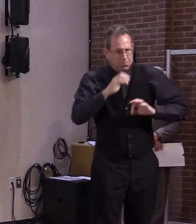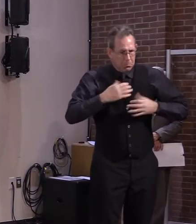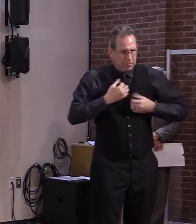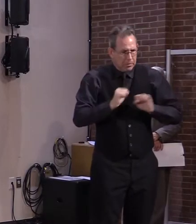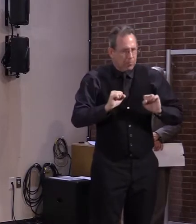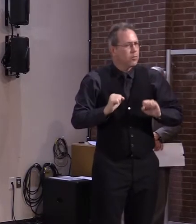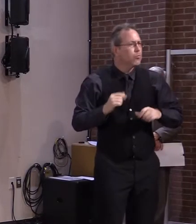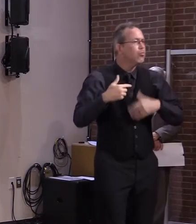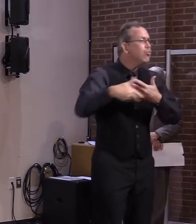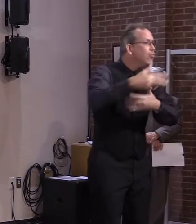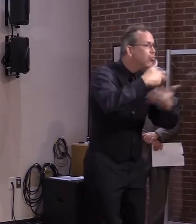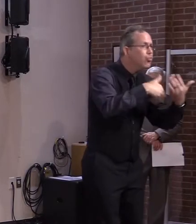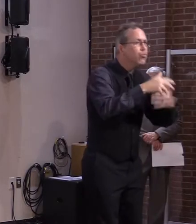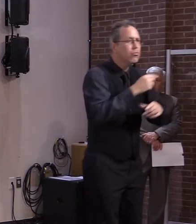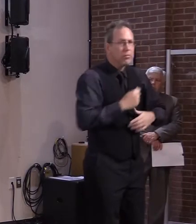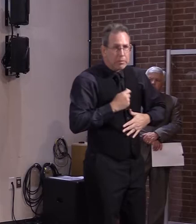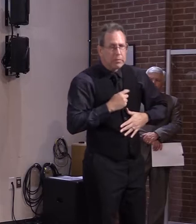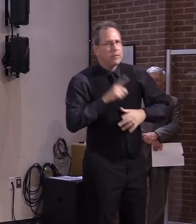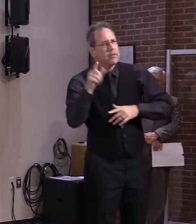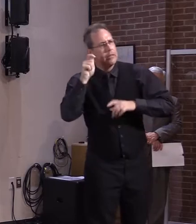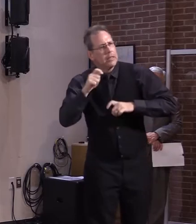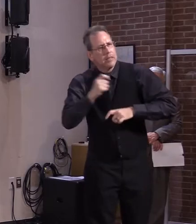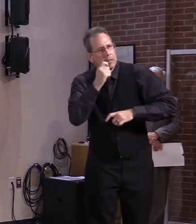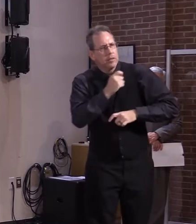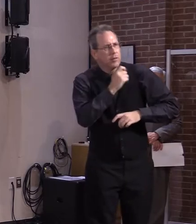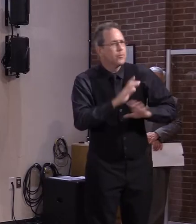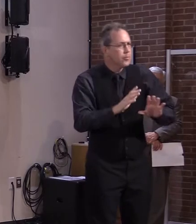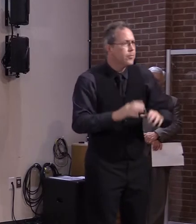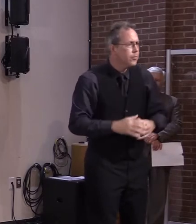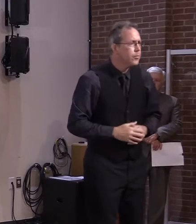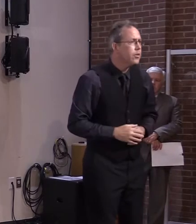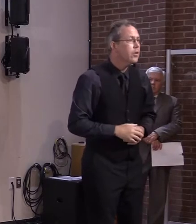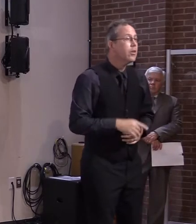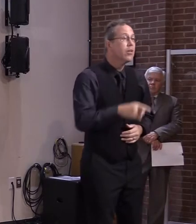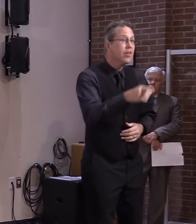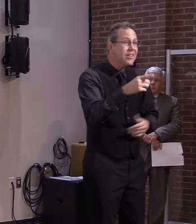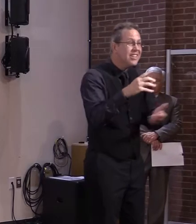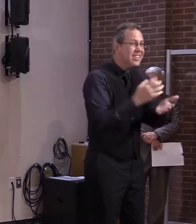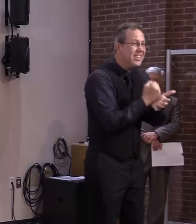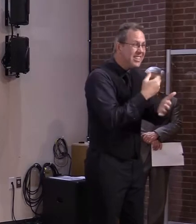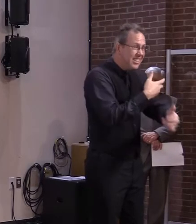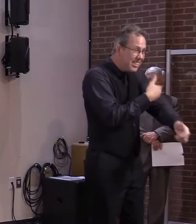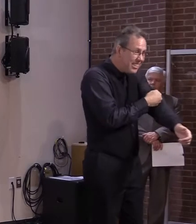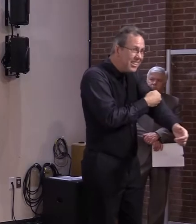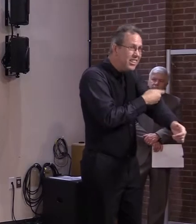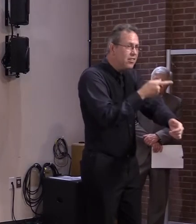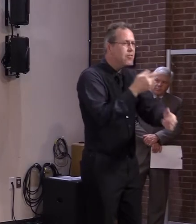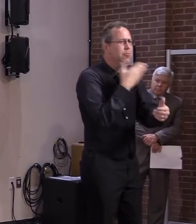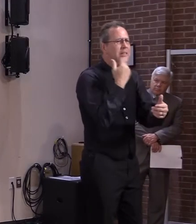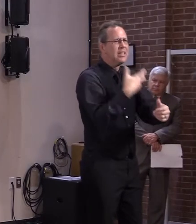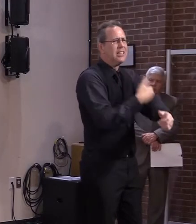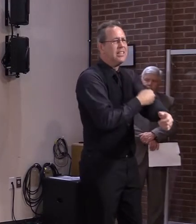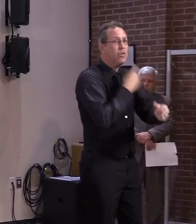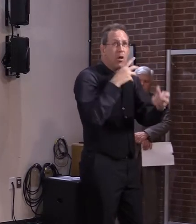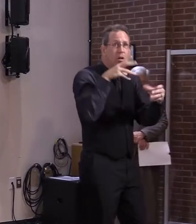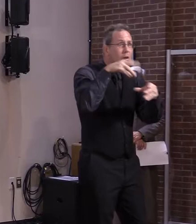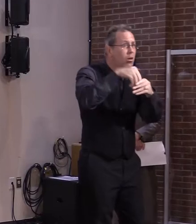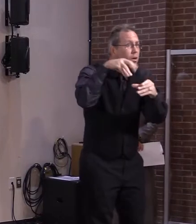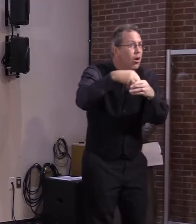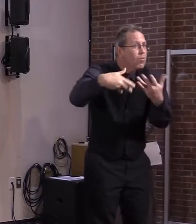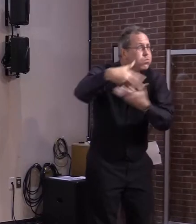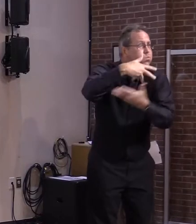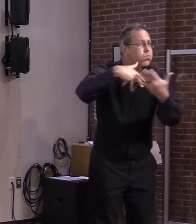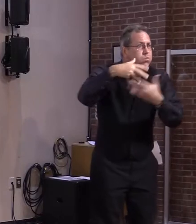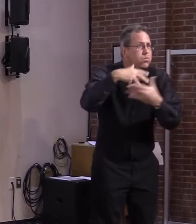should wear a mask when in crowded indoor settings. We also continue to offer a lot of testing options.